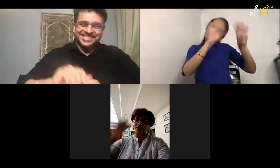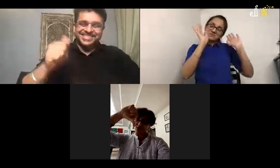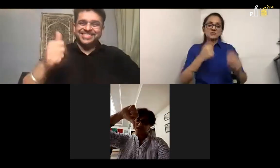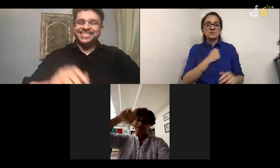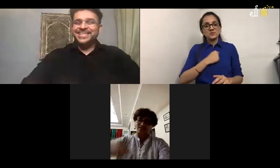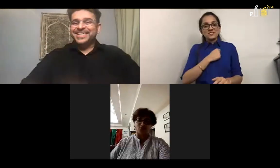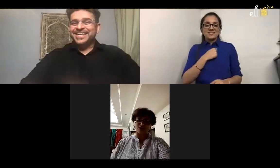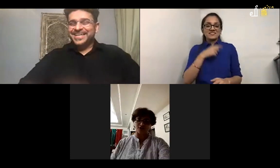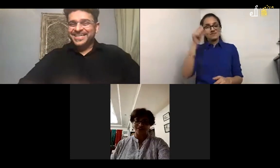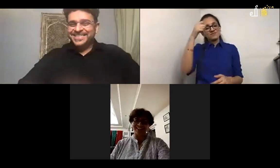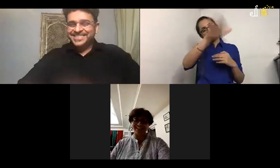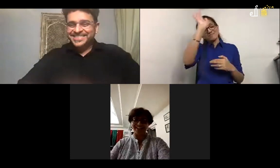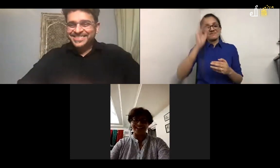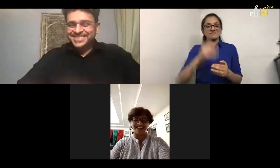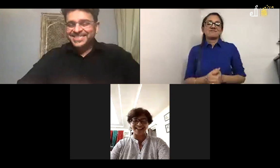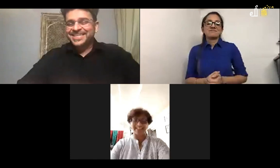everybody votes like this, then gone.